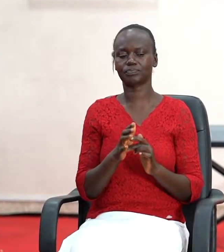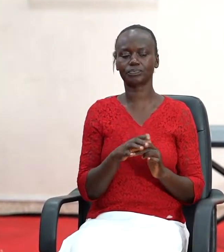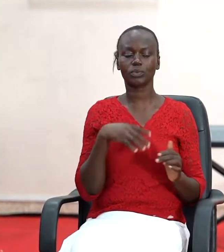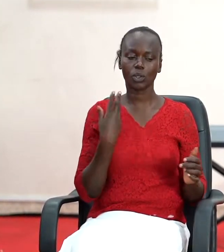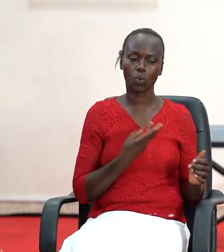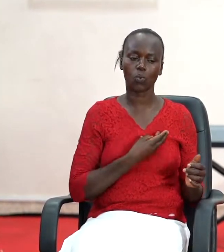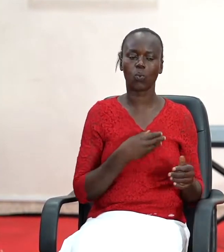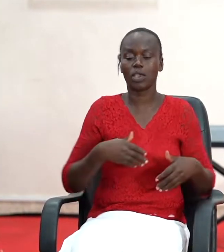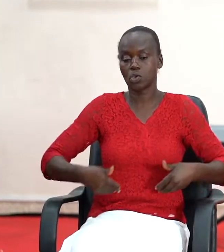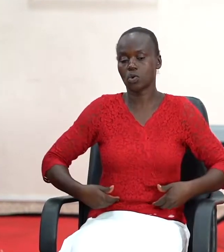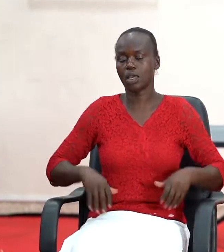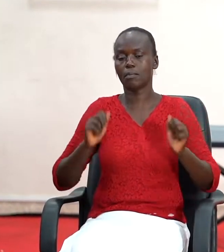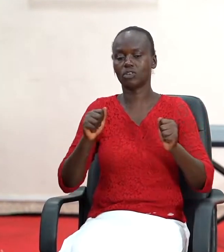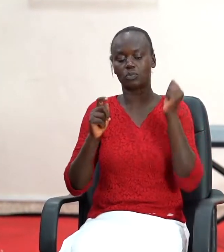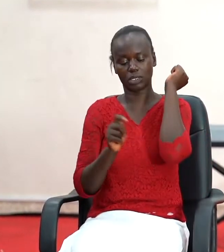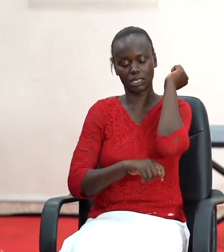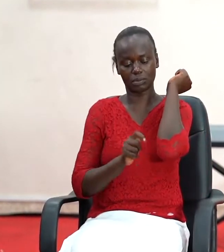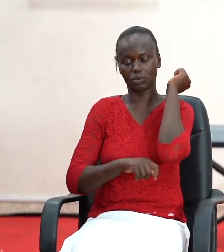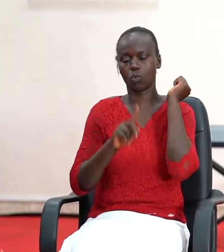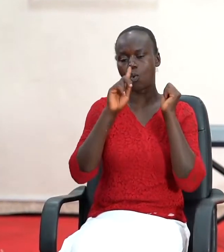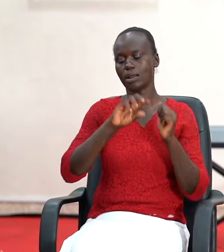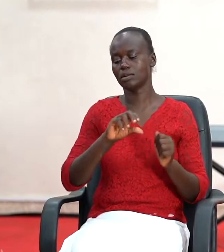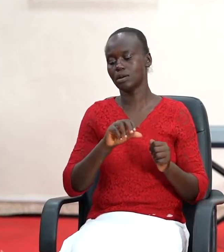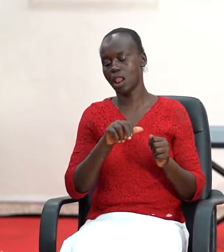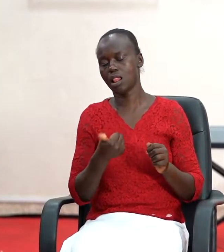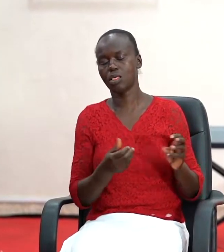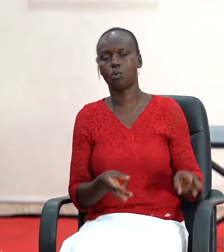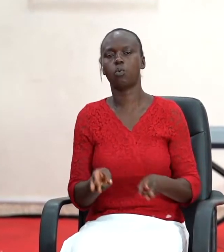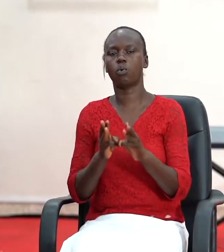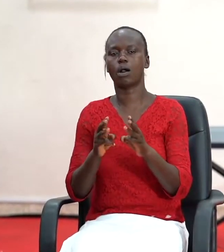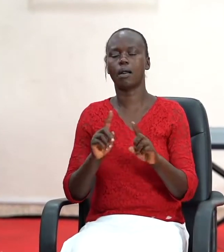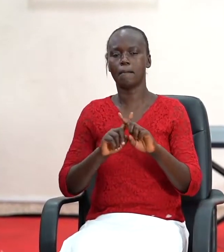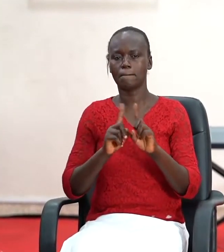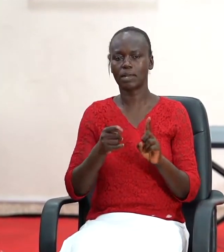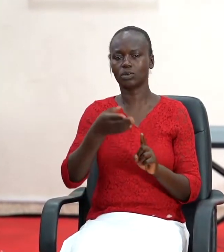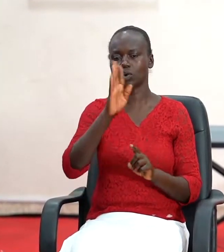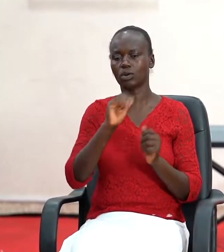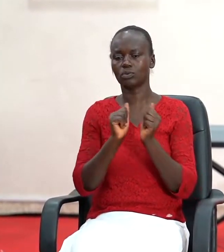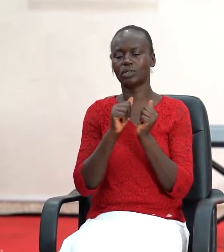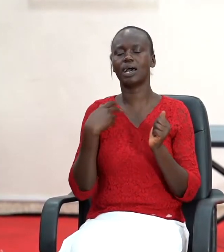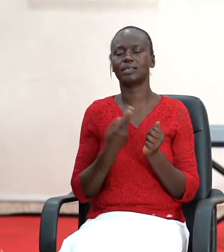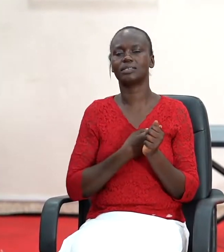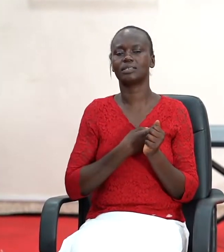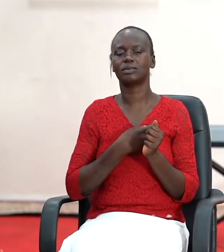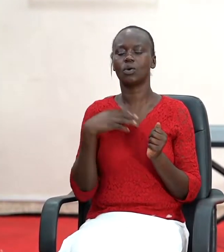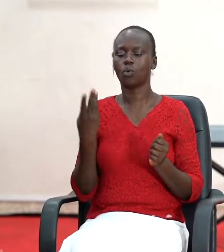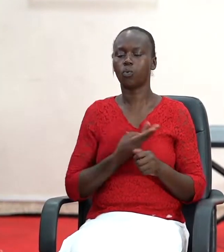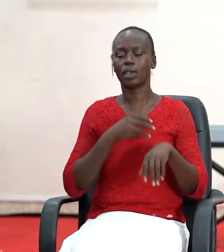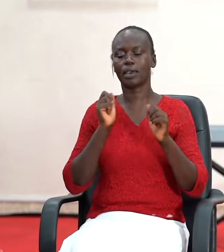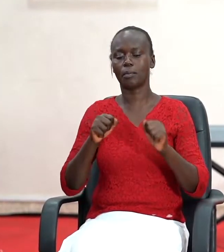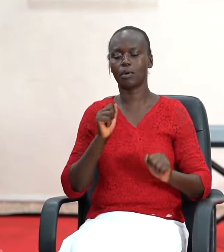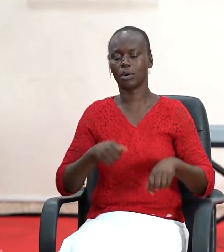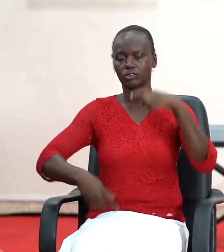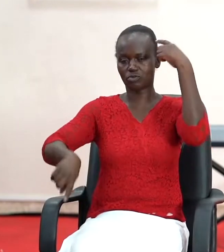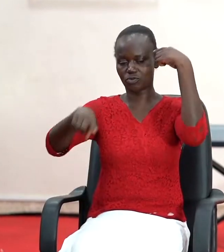tunaweza kuwa tempted in one way or another. But we know that you being on our side, O King of all the glory, we will be able to overcome,